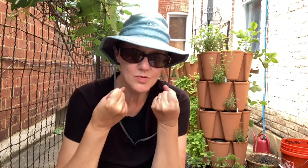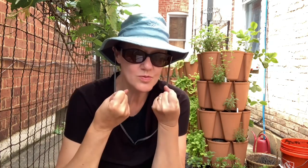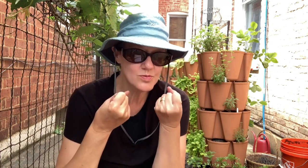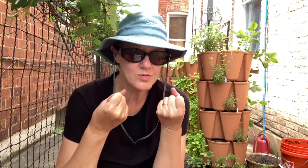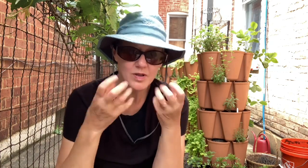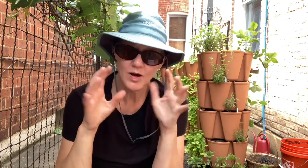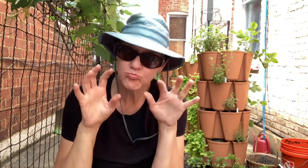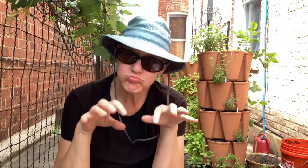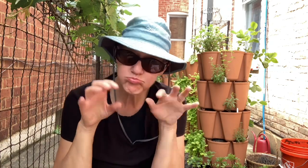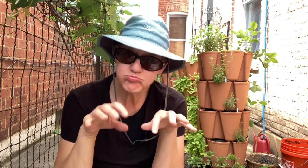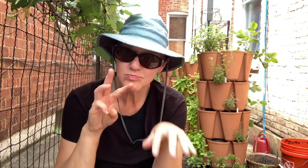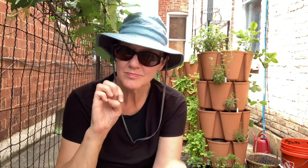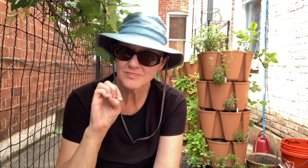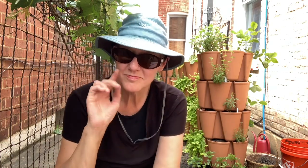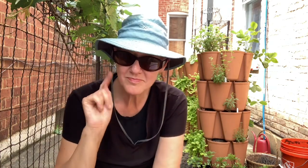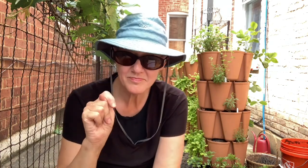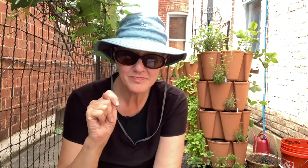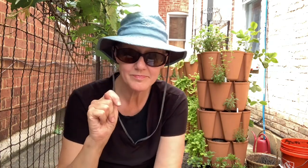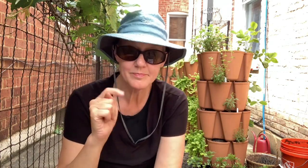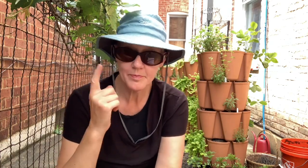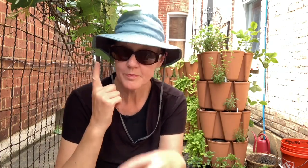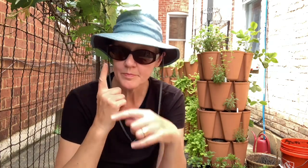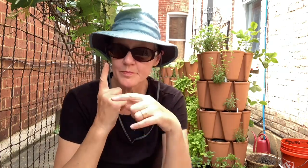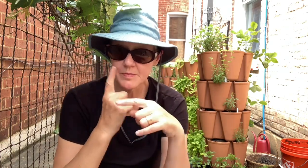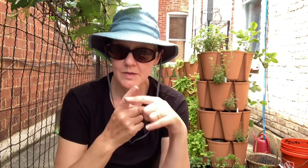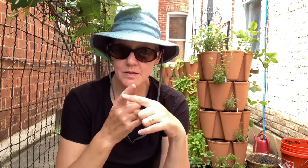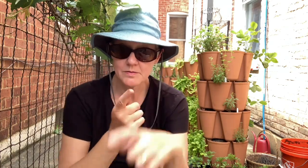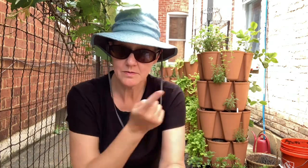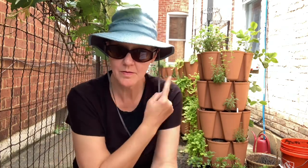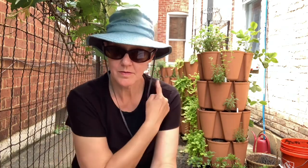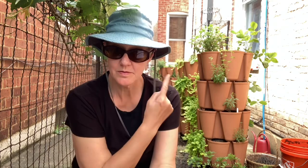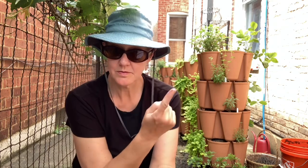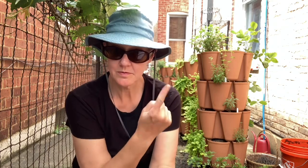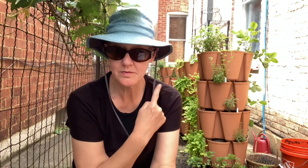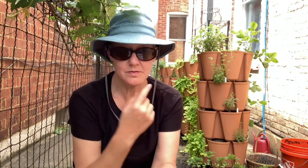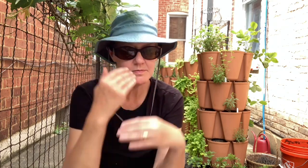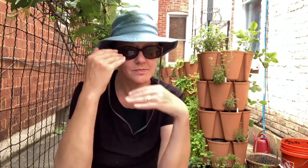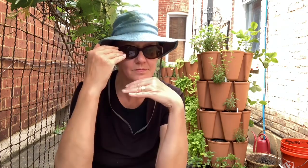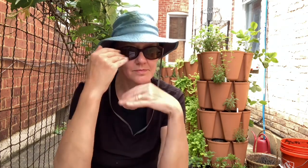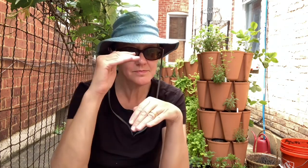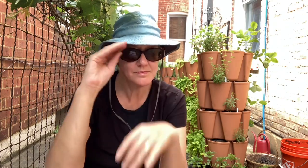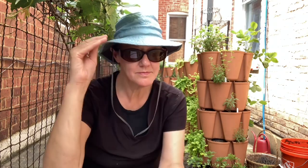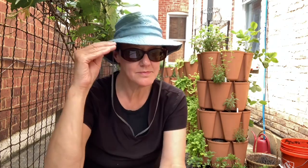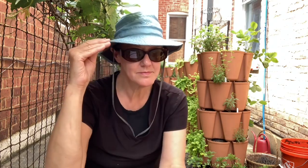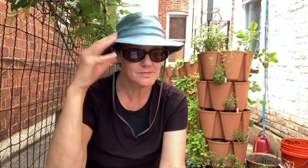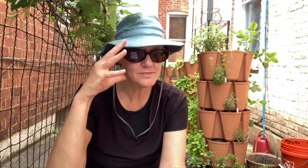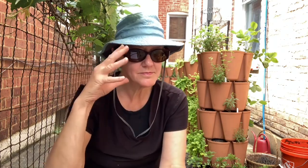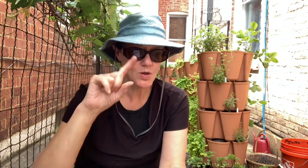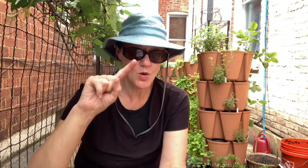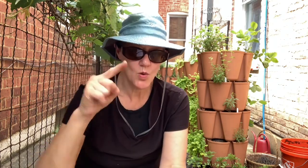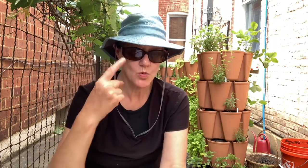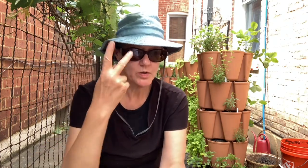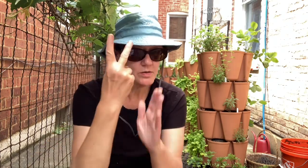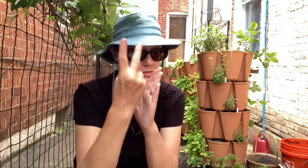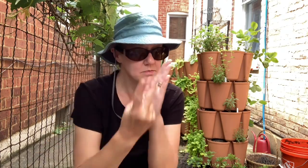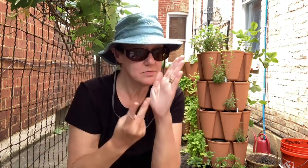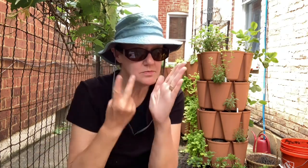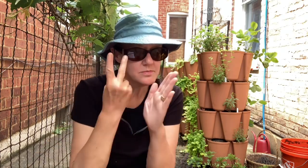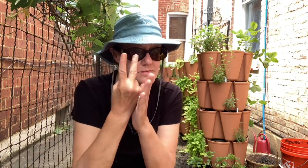really wet and cold and rainy. Plus, this side of the house gets very limited